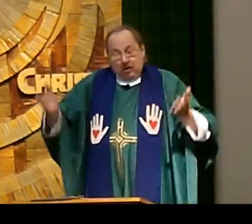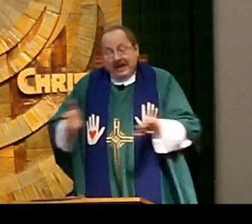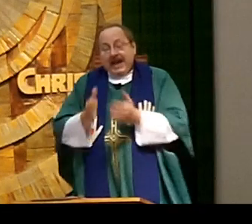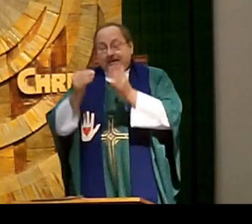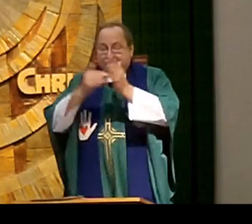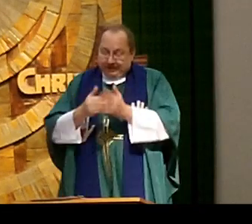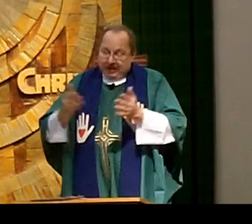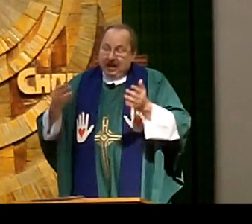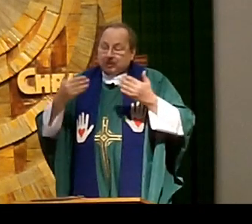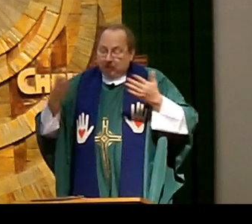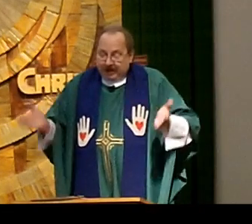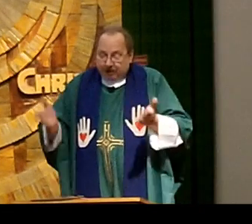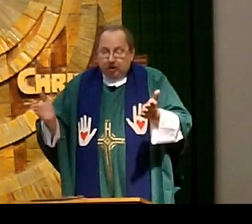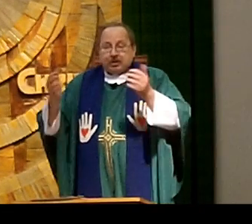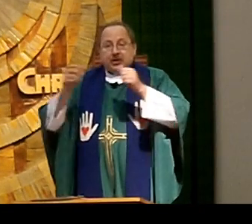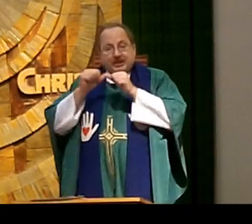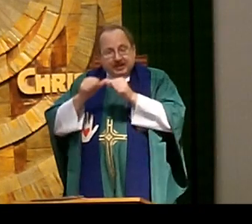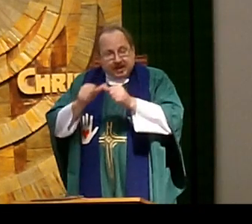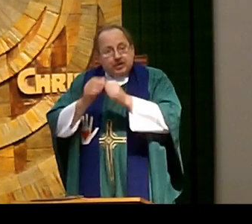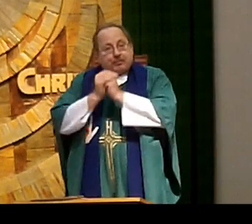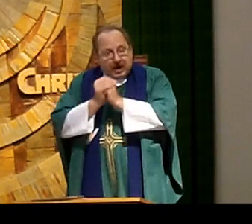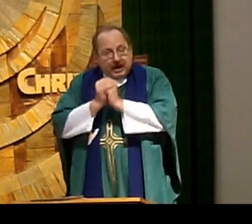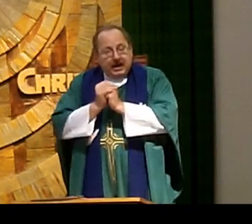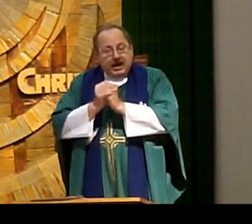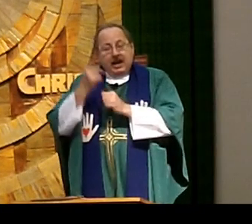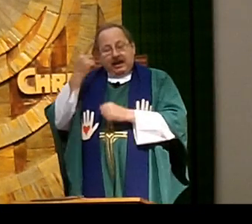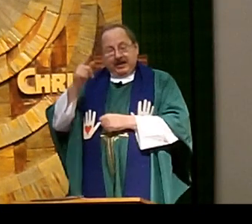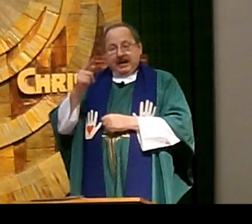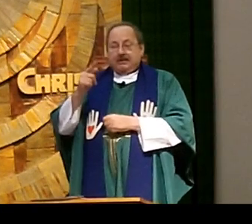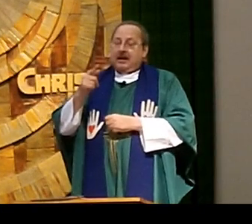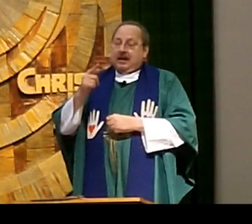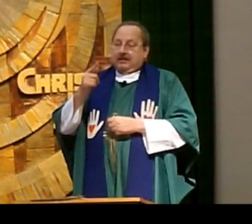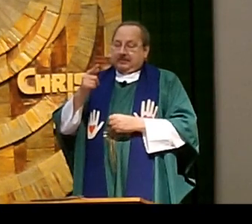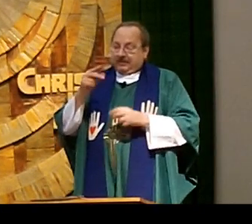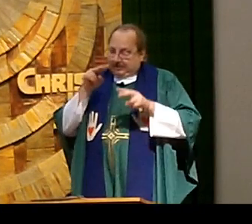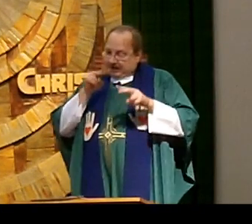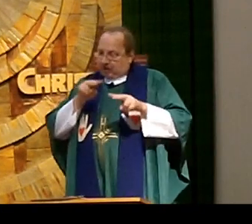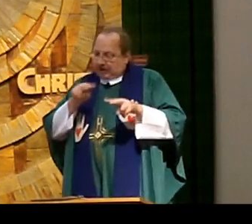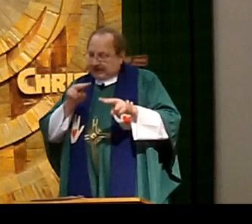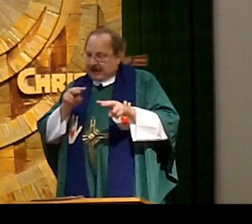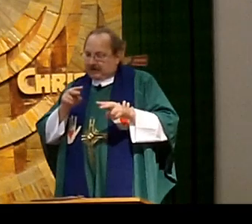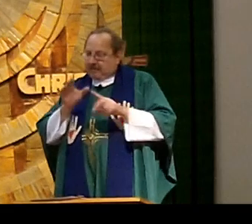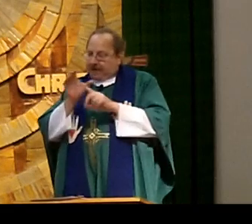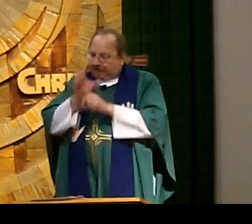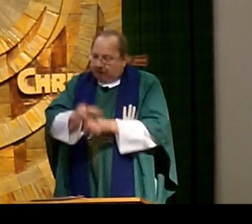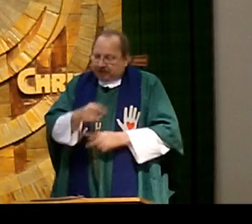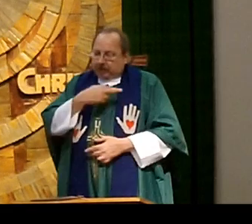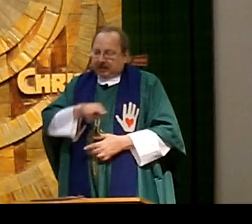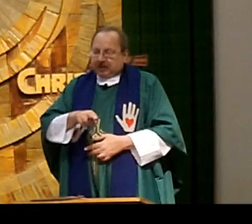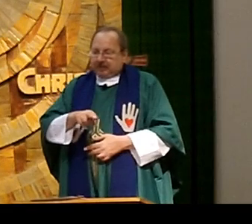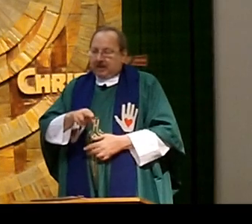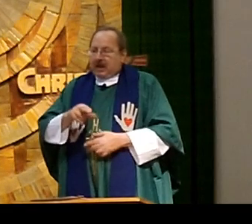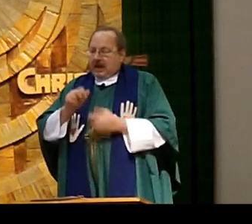So again, I want to encourage you to continue to pray that they look at that about forcing religion and